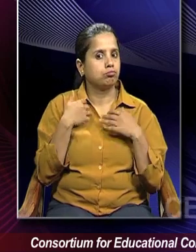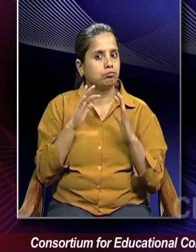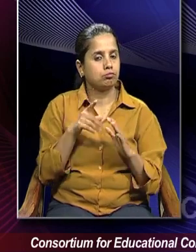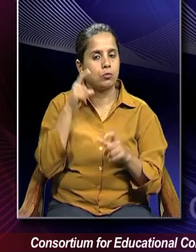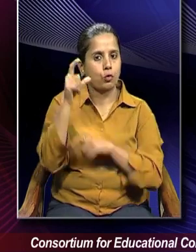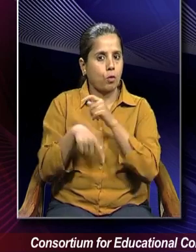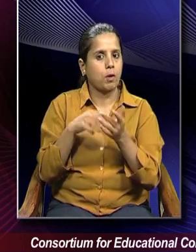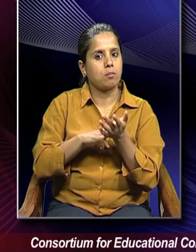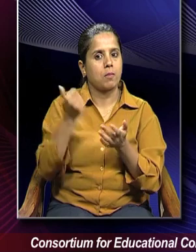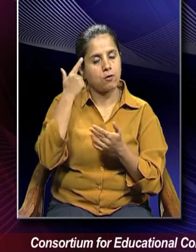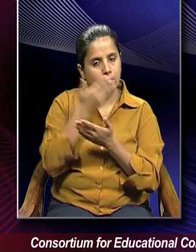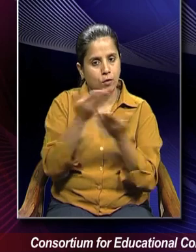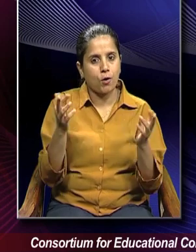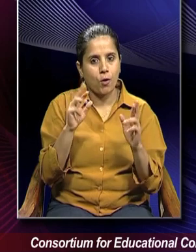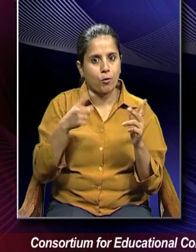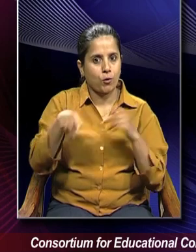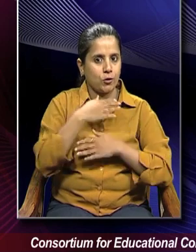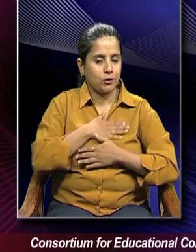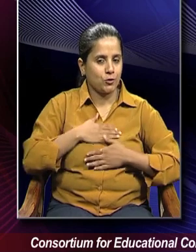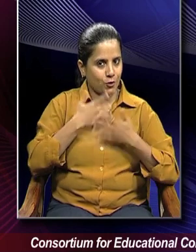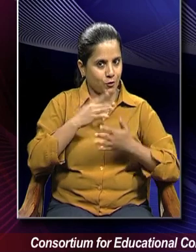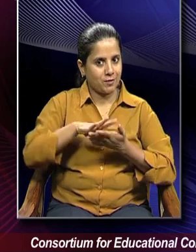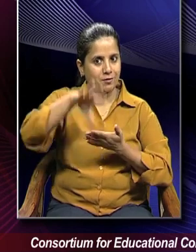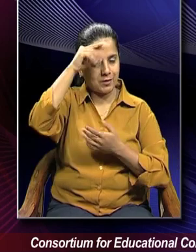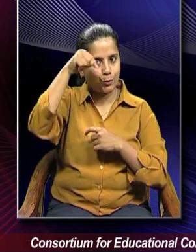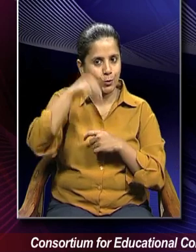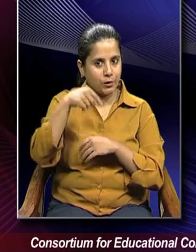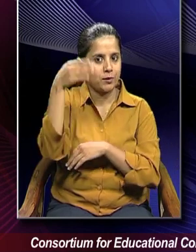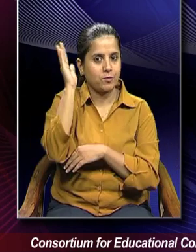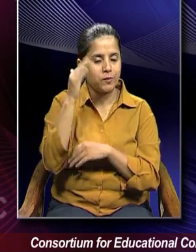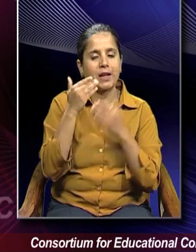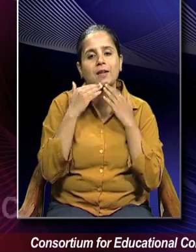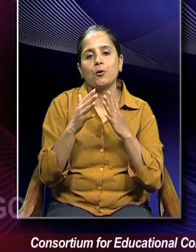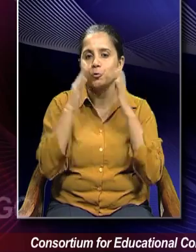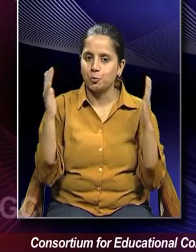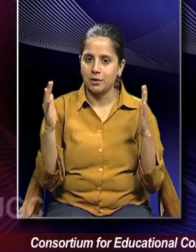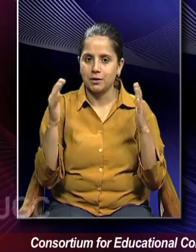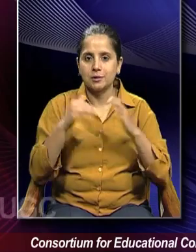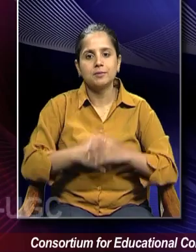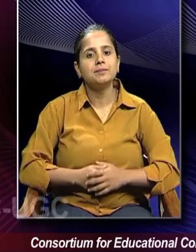corporate managers. I hope you must have enjoyed today's lecture of mine. Thank you so much.